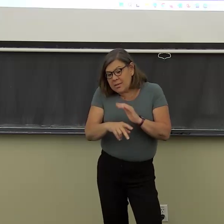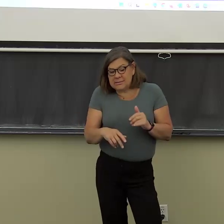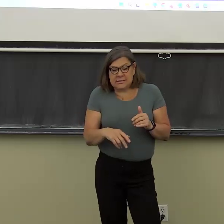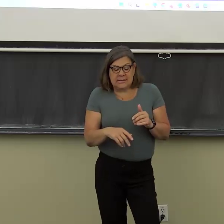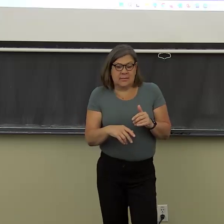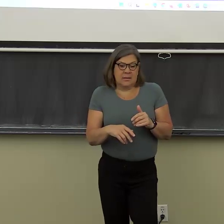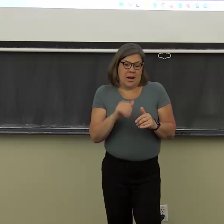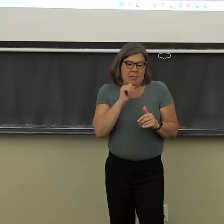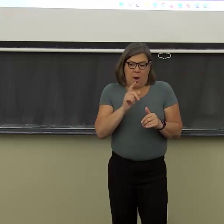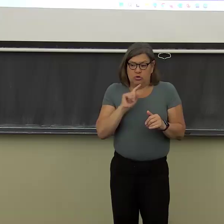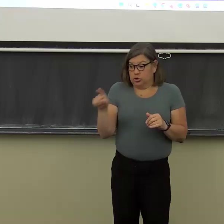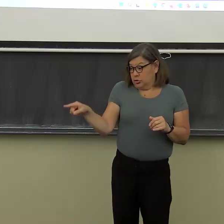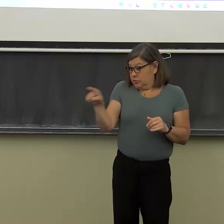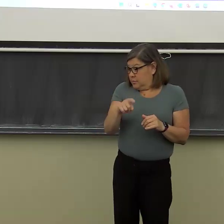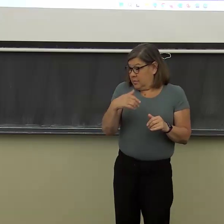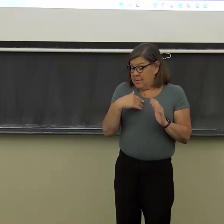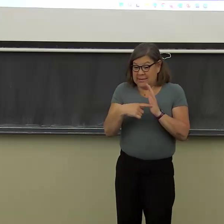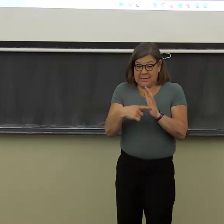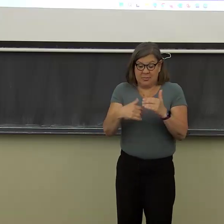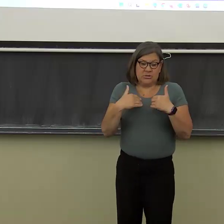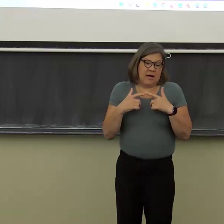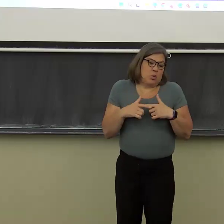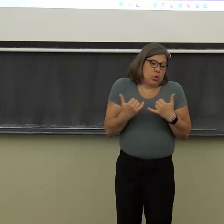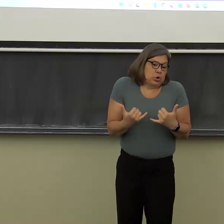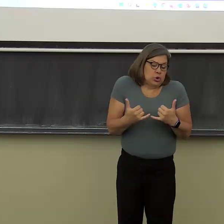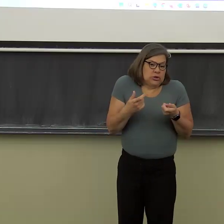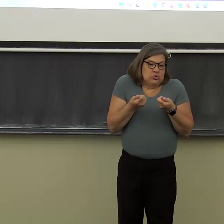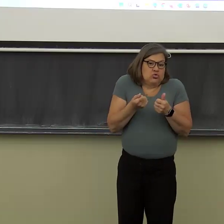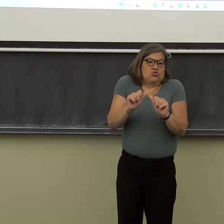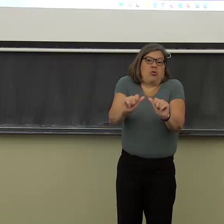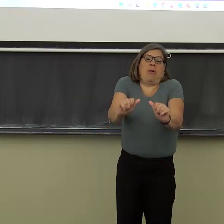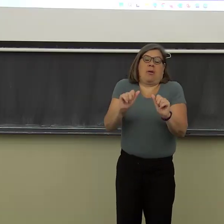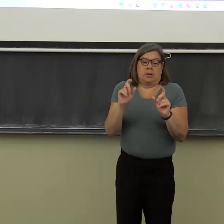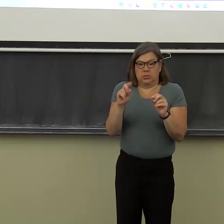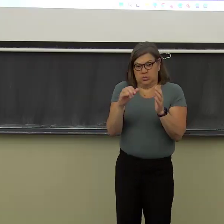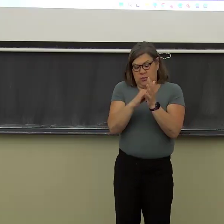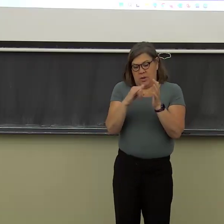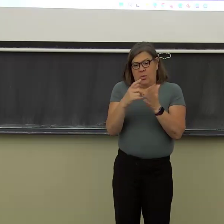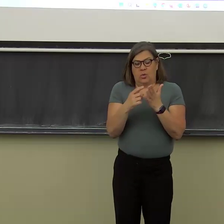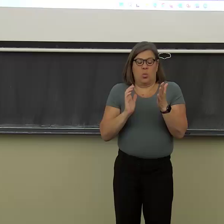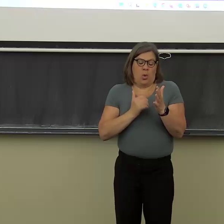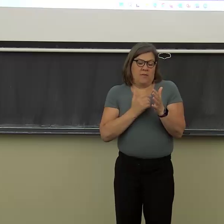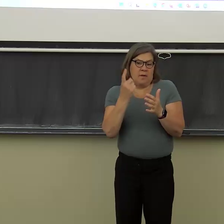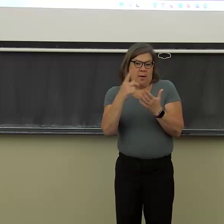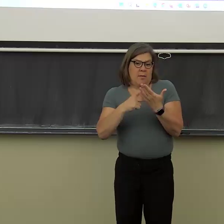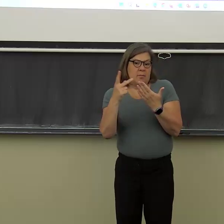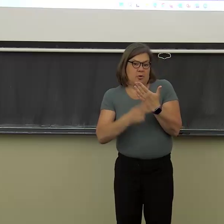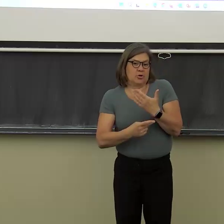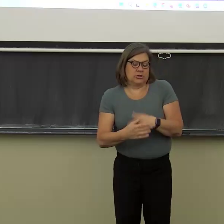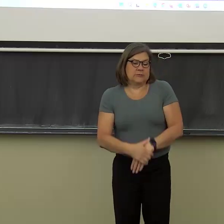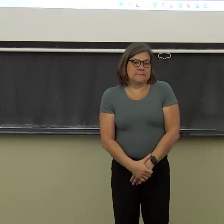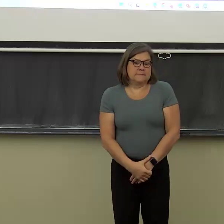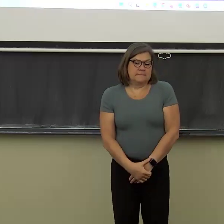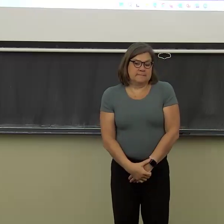room have examples of that. We are currently trying to do this in one of our projects,